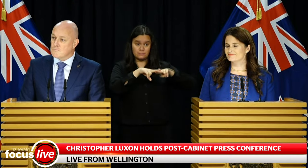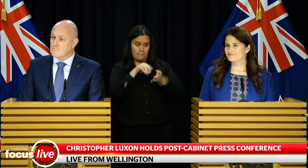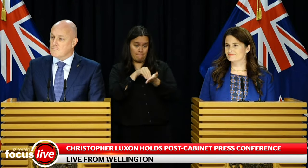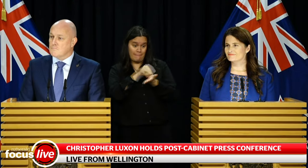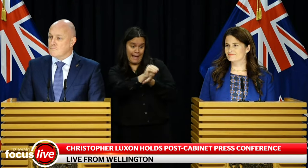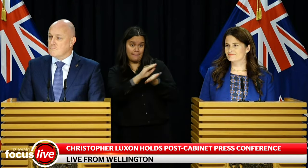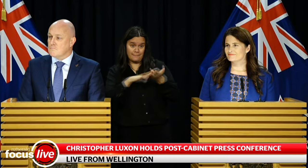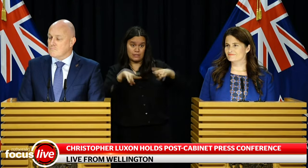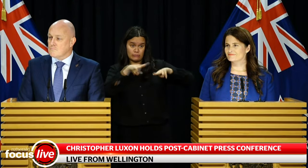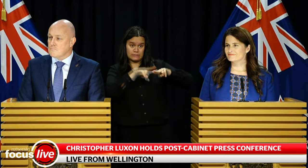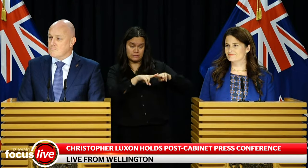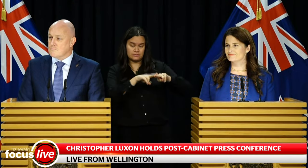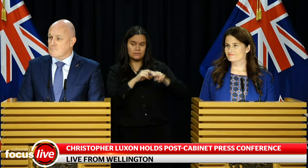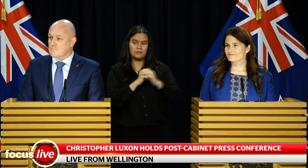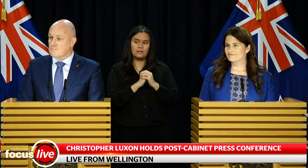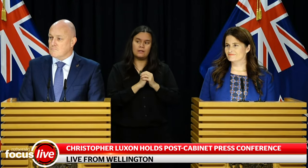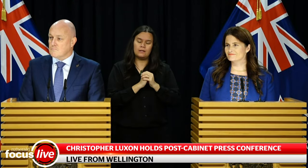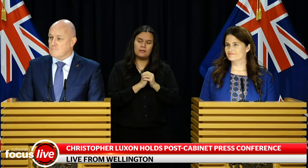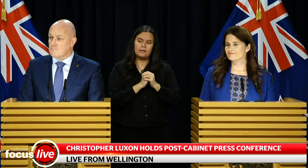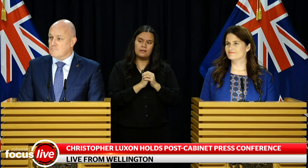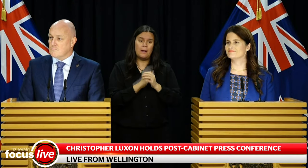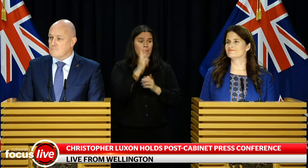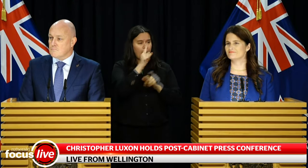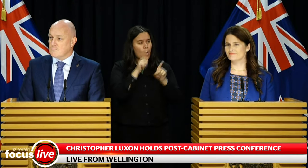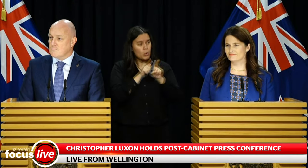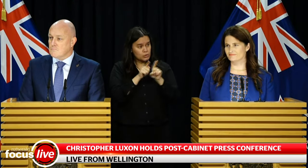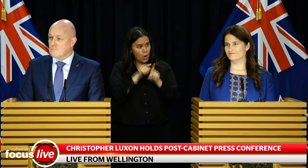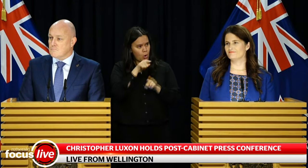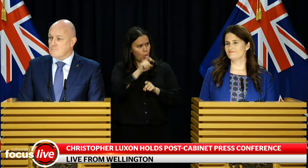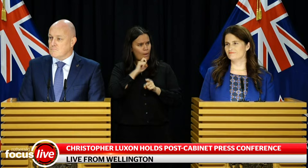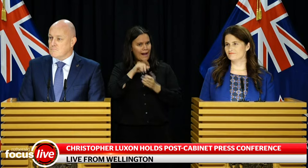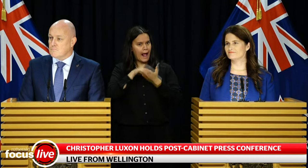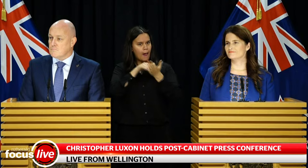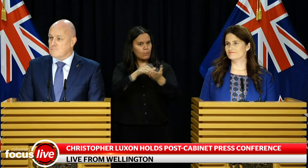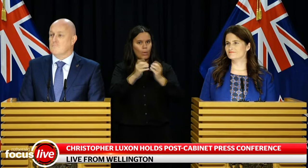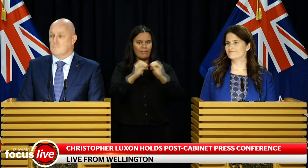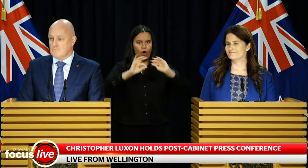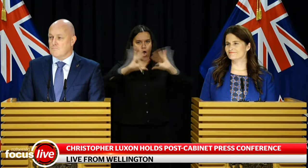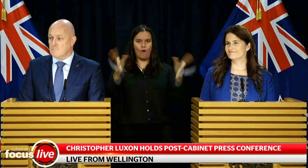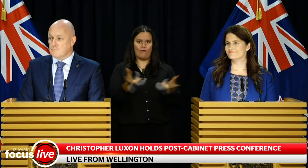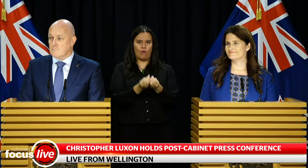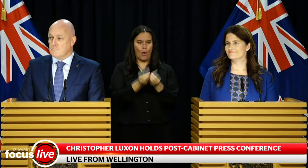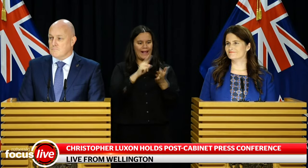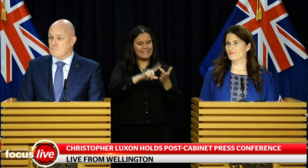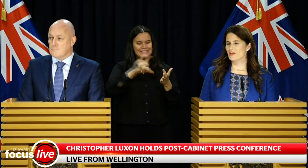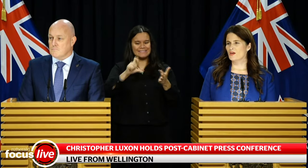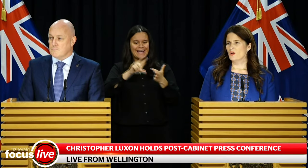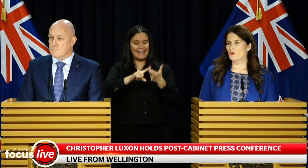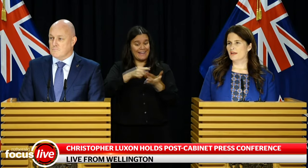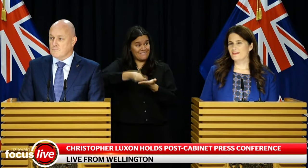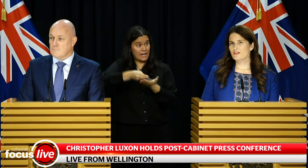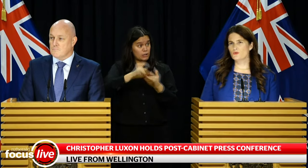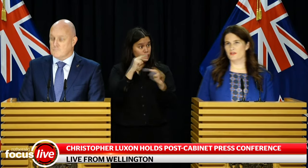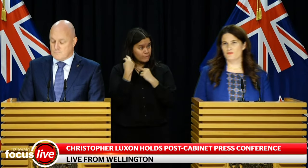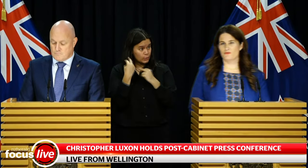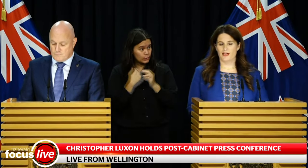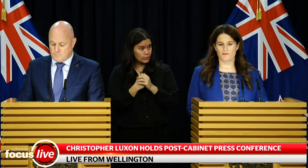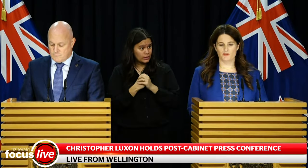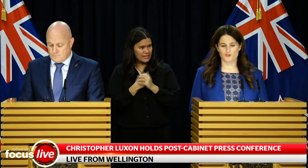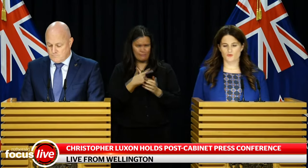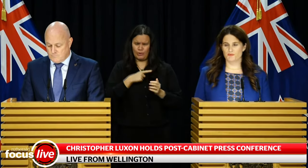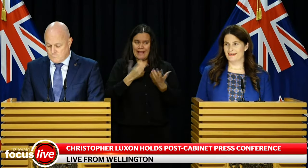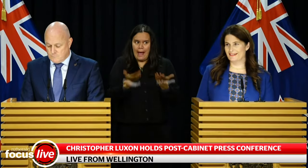going to be capturing now help with the funding review? Because we know that the sector itself is in a pretty dire situation, it's quite broken. Well, I think it'll